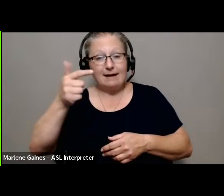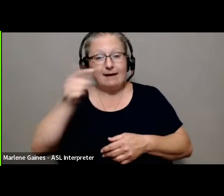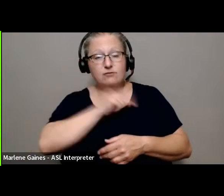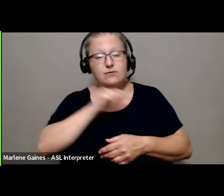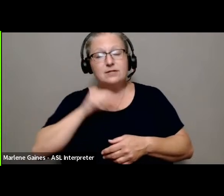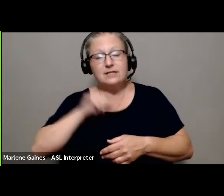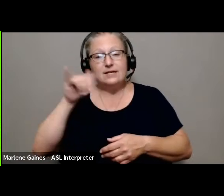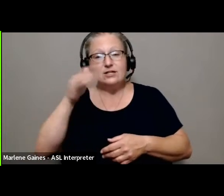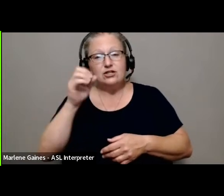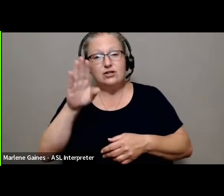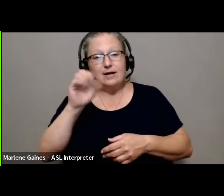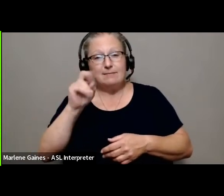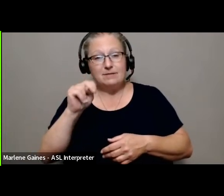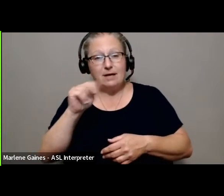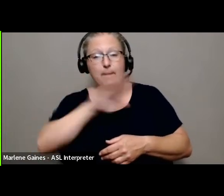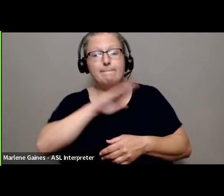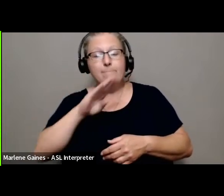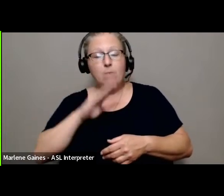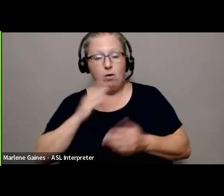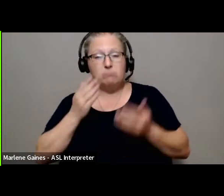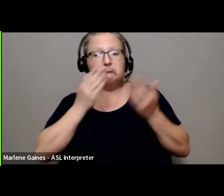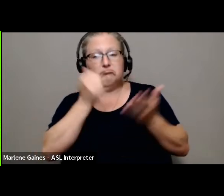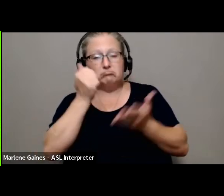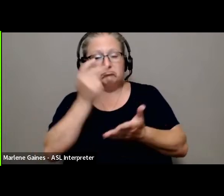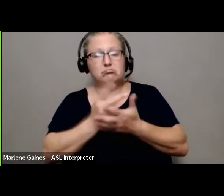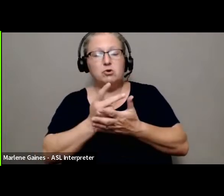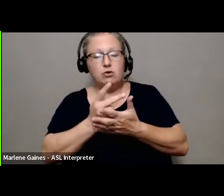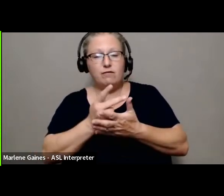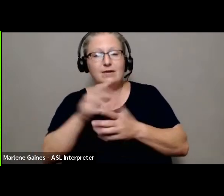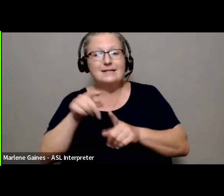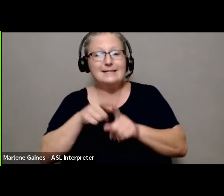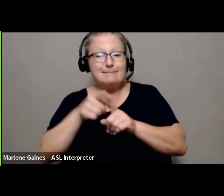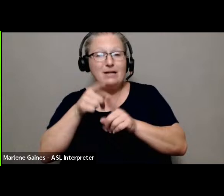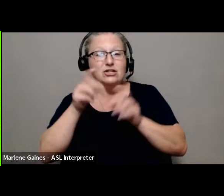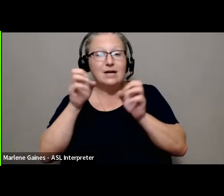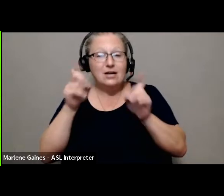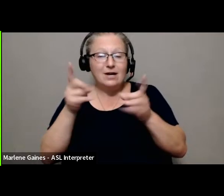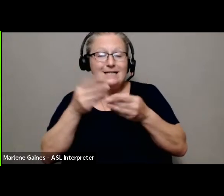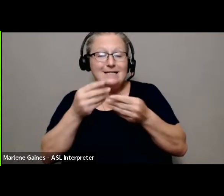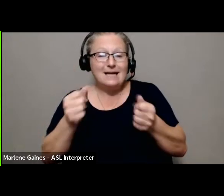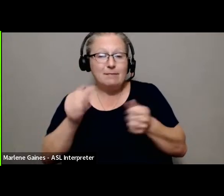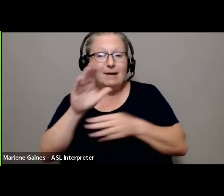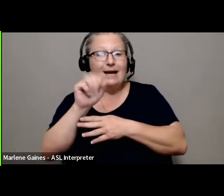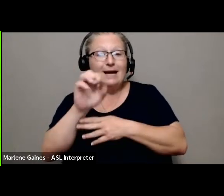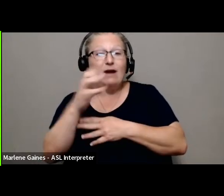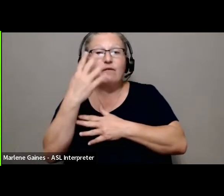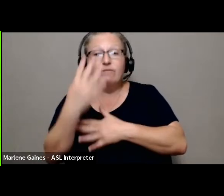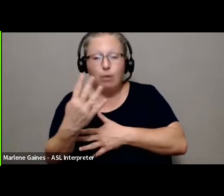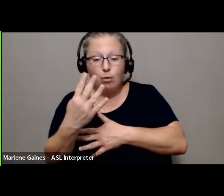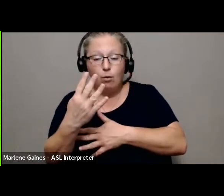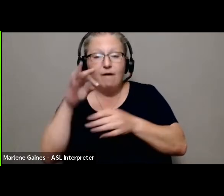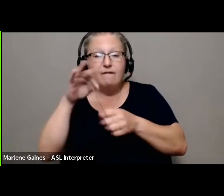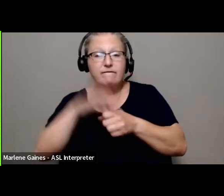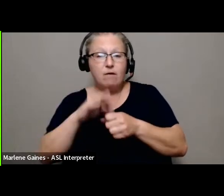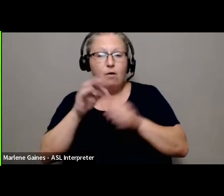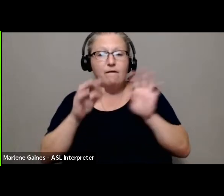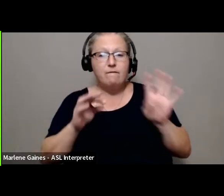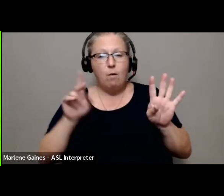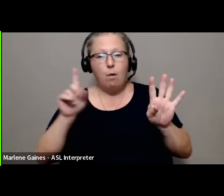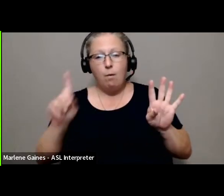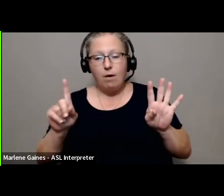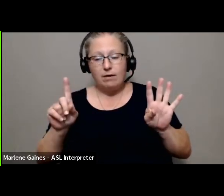Trustee Jacobson, the board moved to approve special education settlement case 4 with a vote of